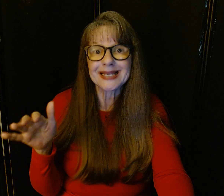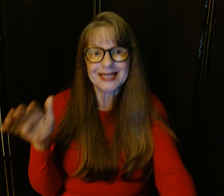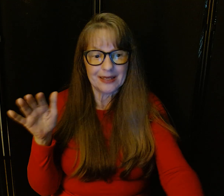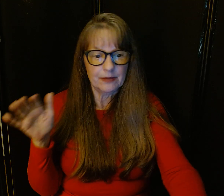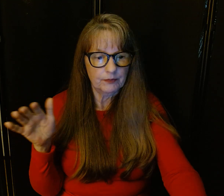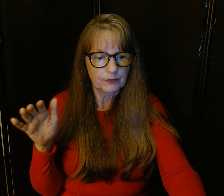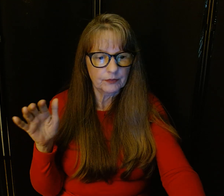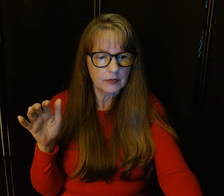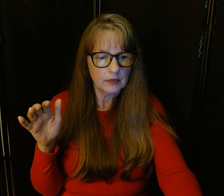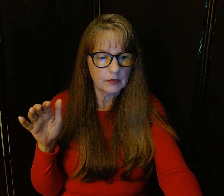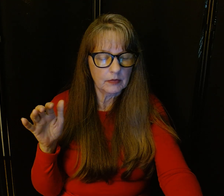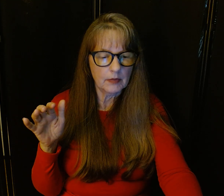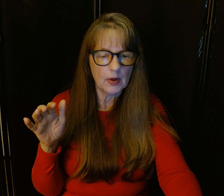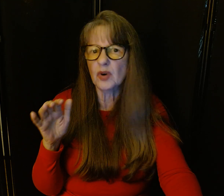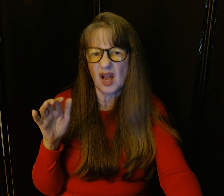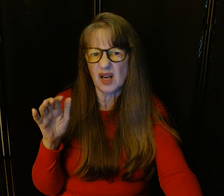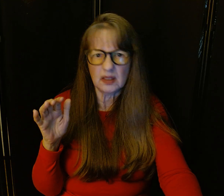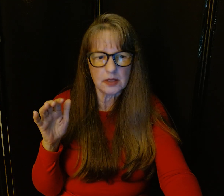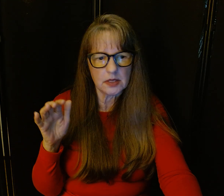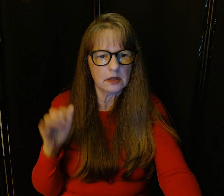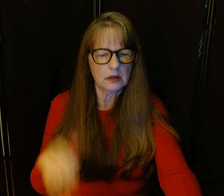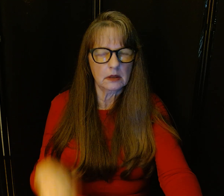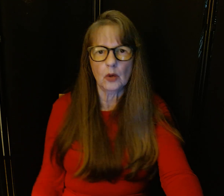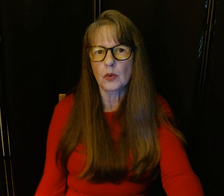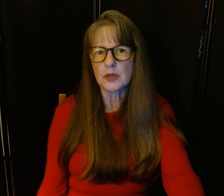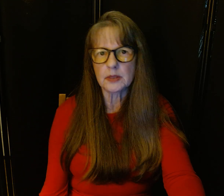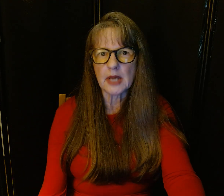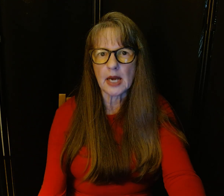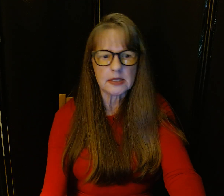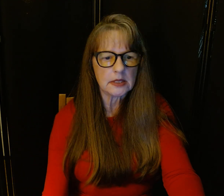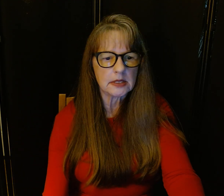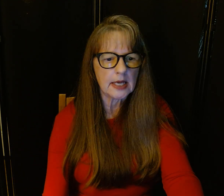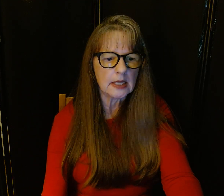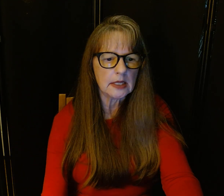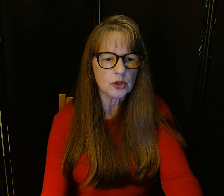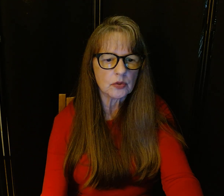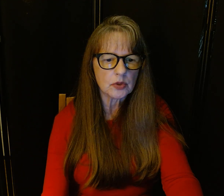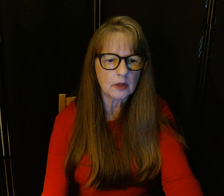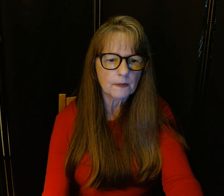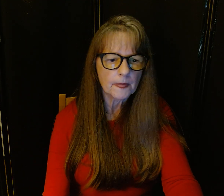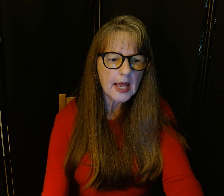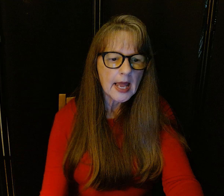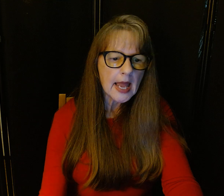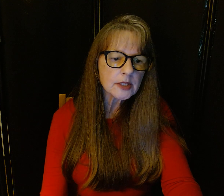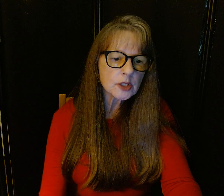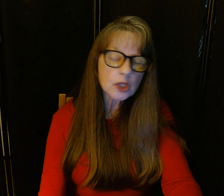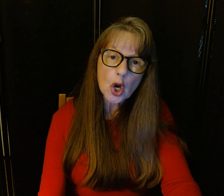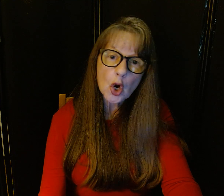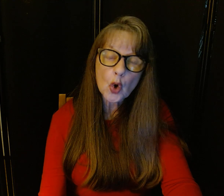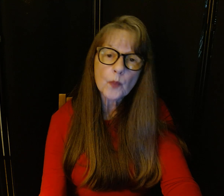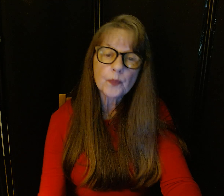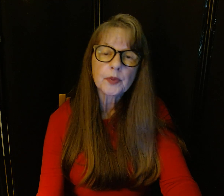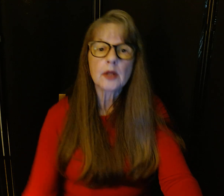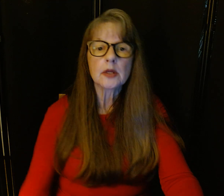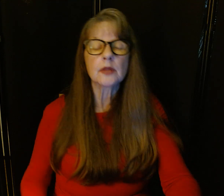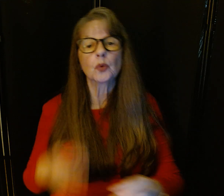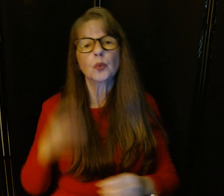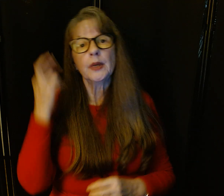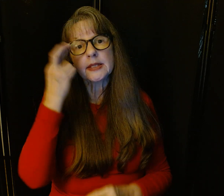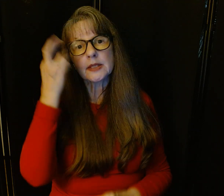them. But we're not going to list, what some of the anxiety issues are. And so the reason